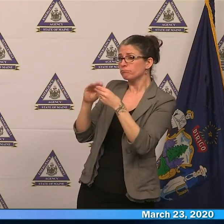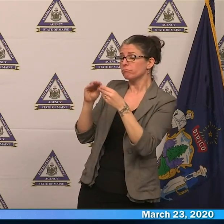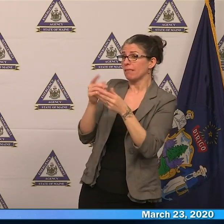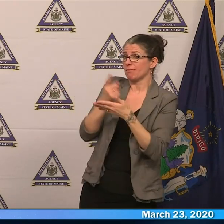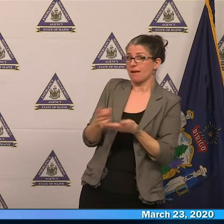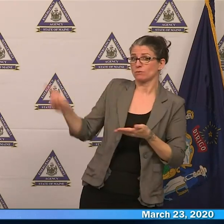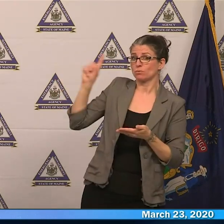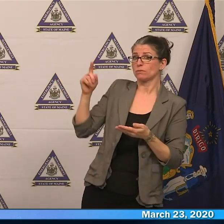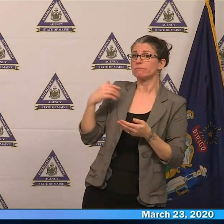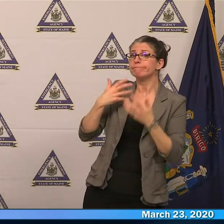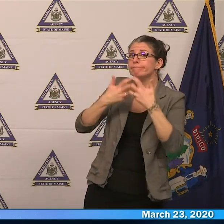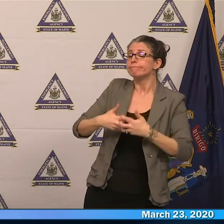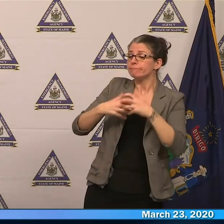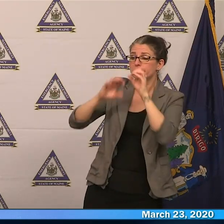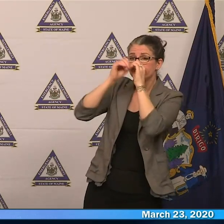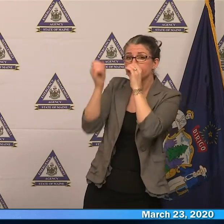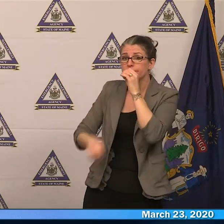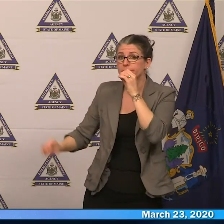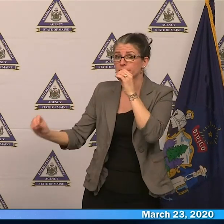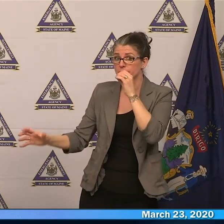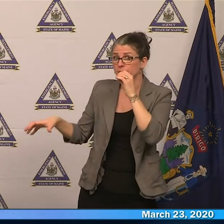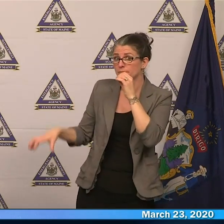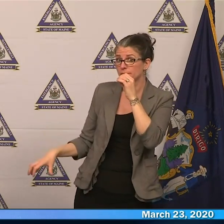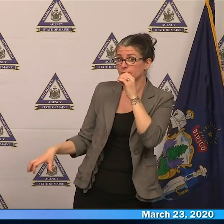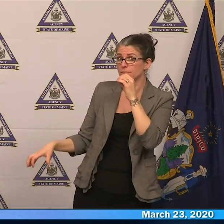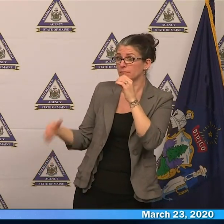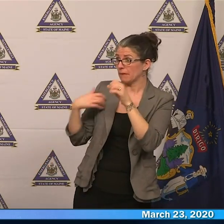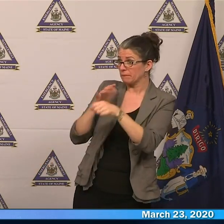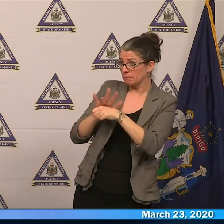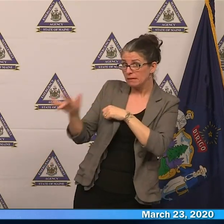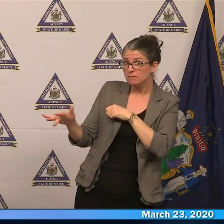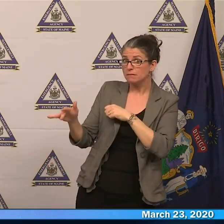mentioned that the state was looking at purchasing another 300.